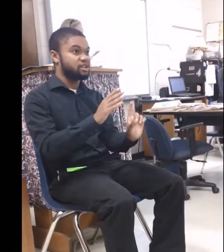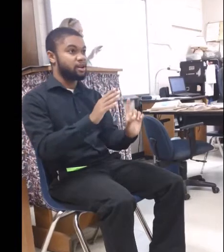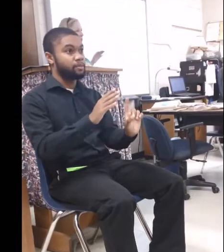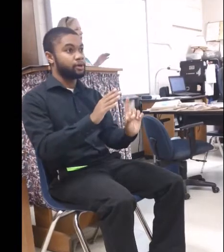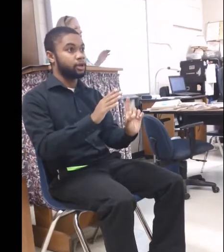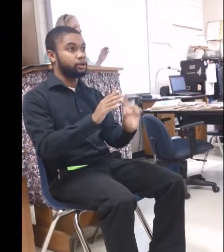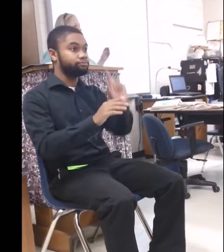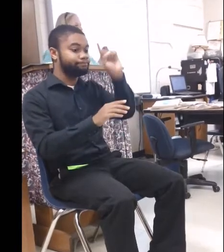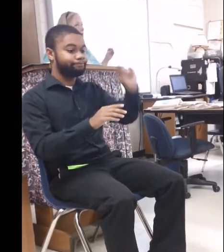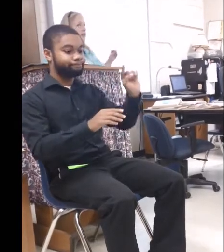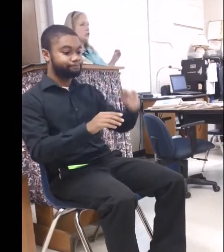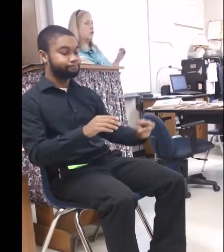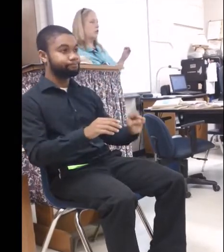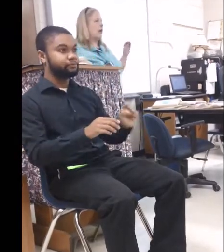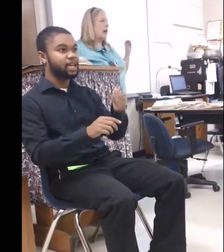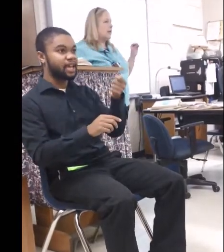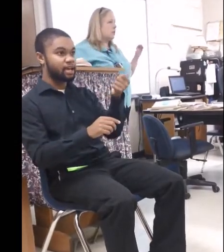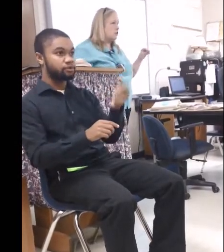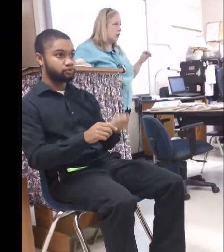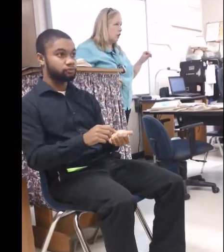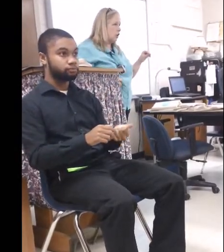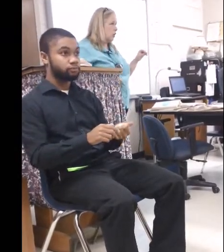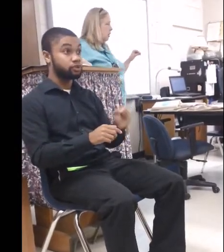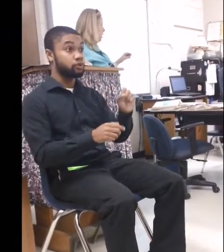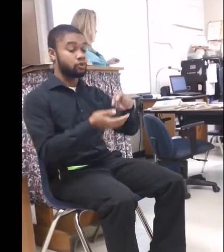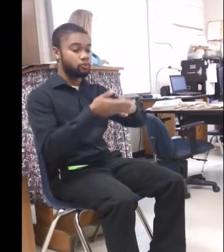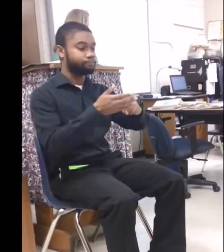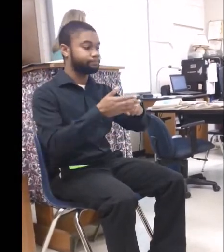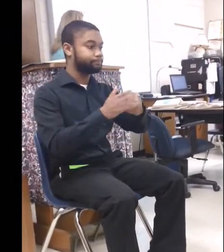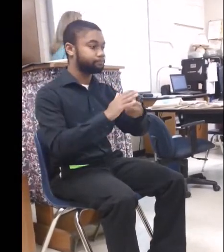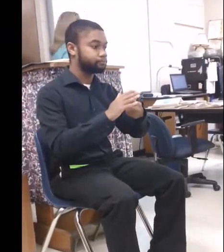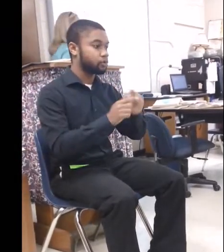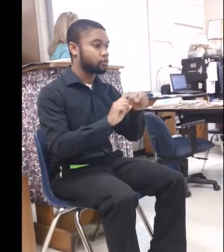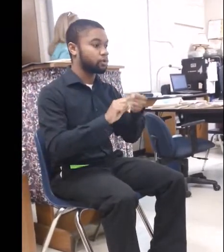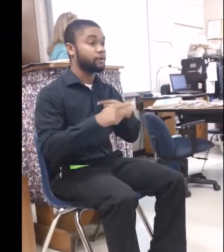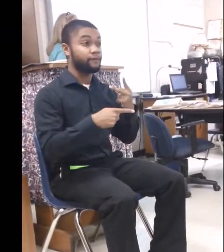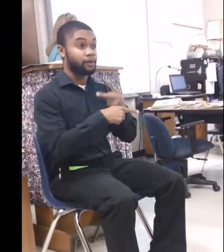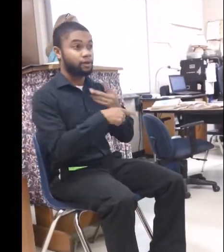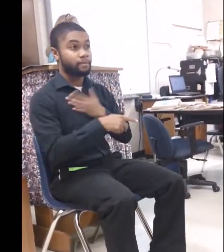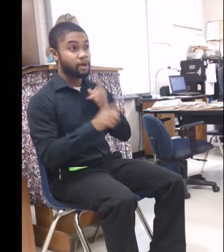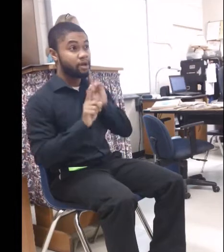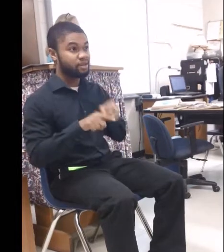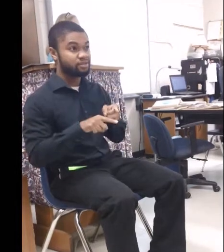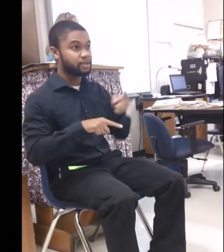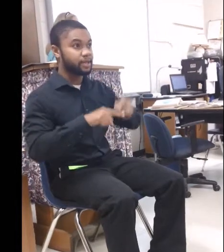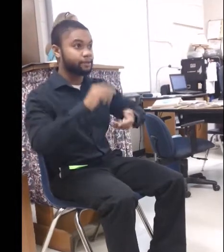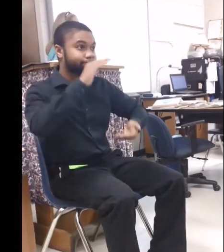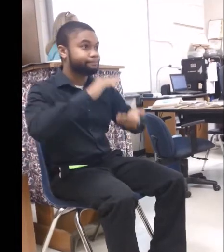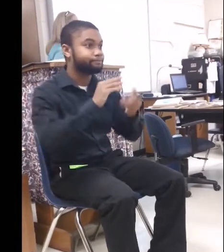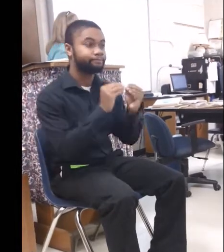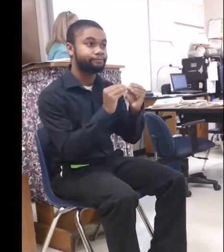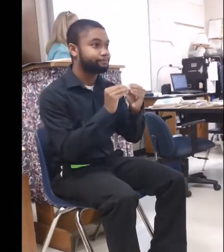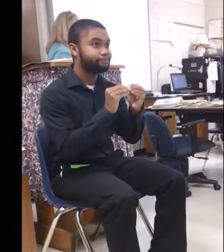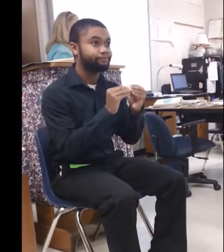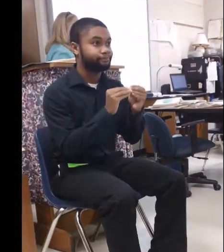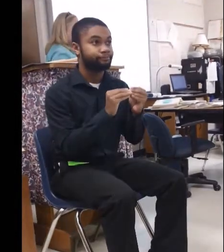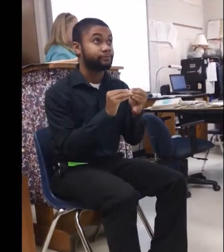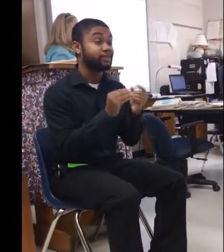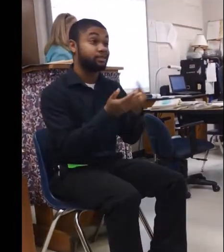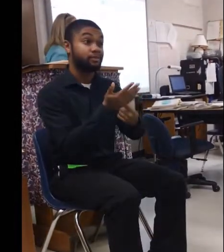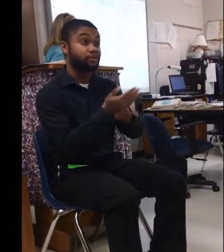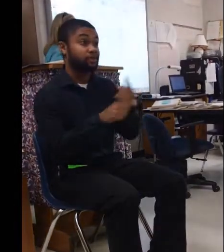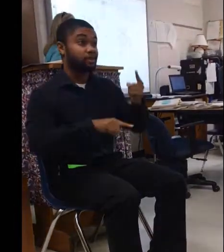cancel. So once you get your answer, make sure this can't be simplified anymore, because sometimes it